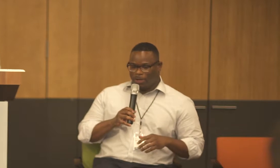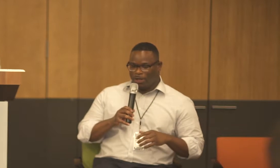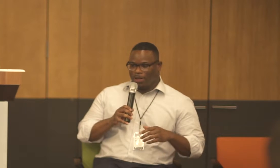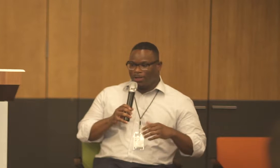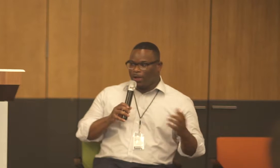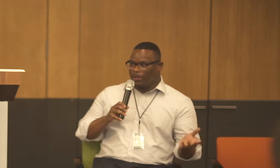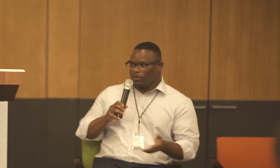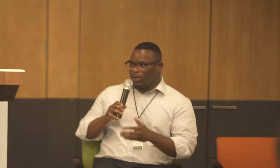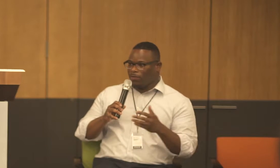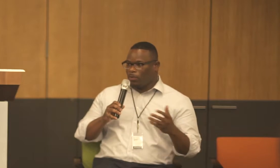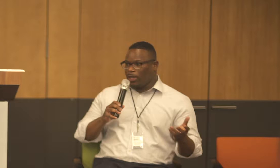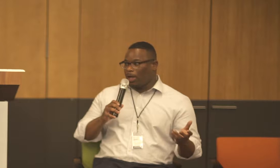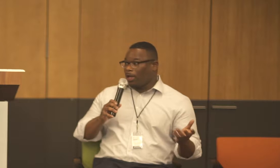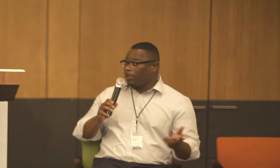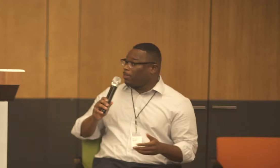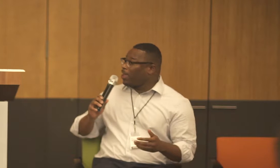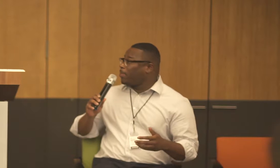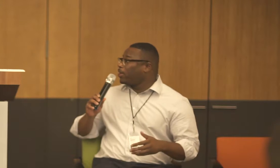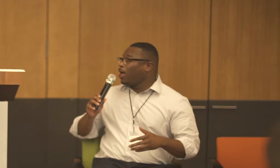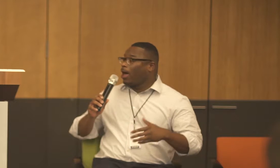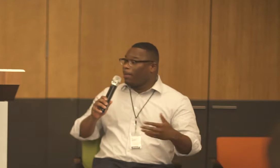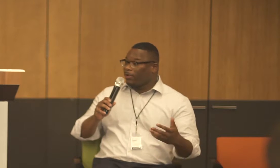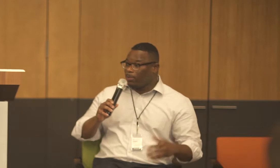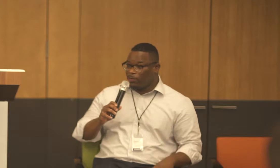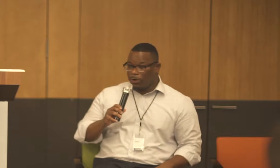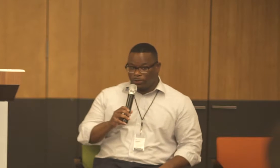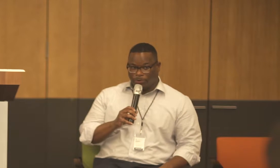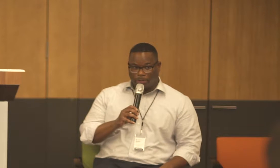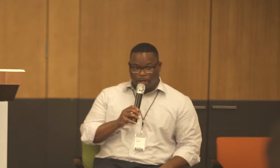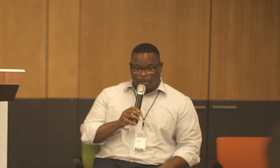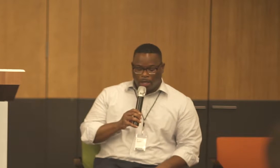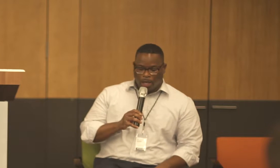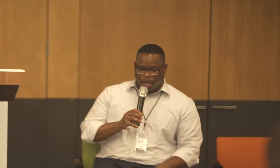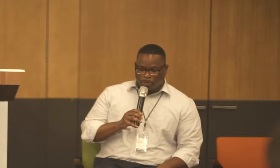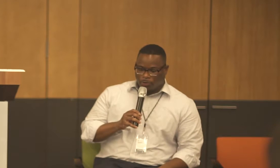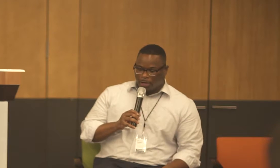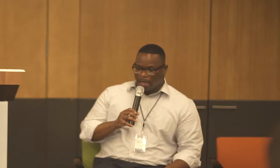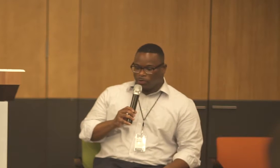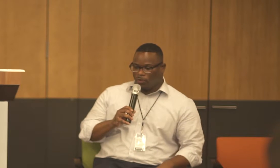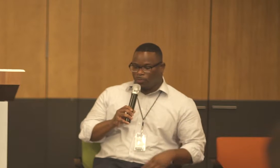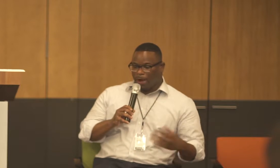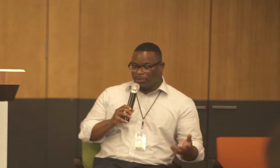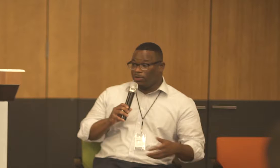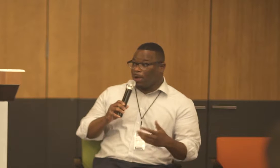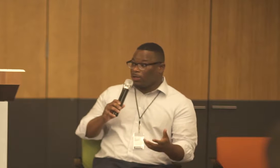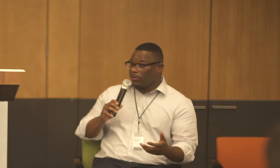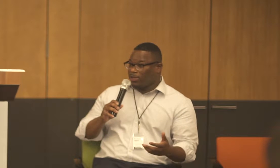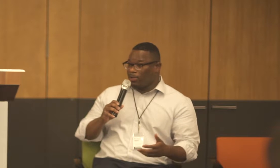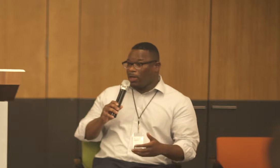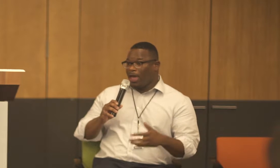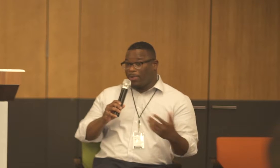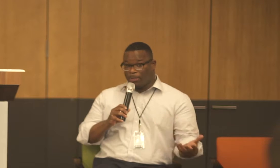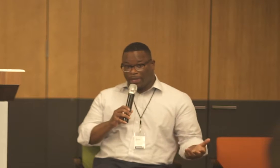there's a long history of a way a company may have been operating with regard to sourcing talent. So they have sort of practices and